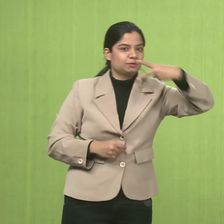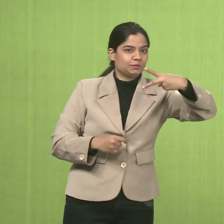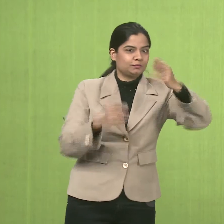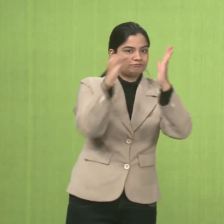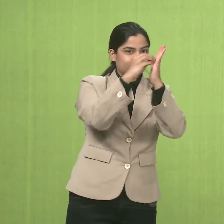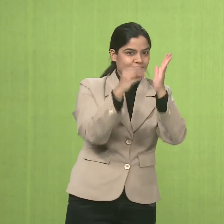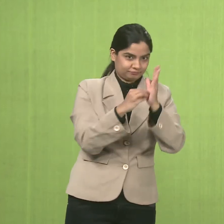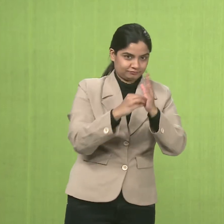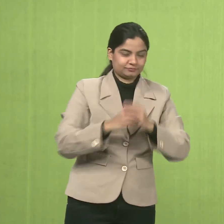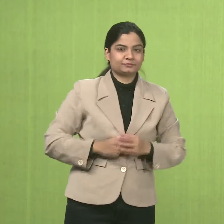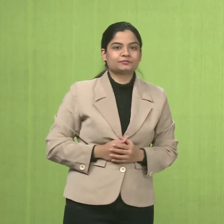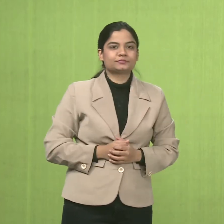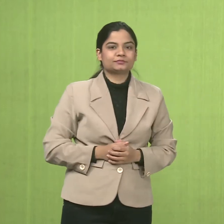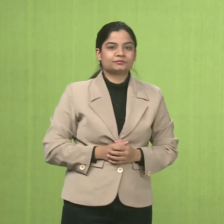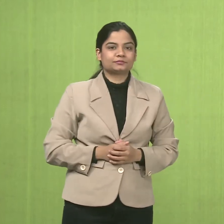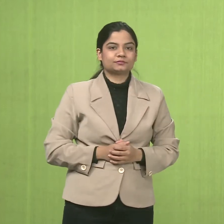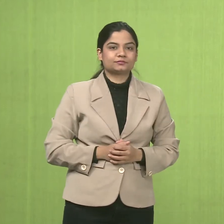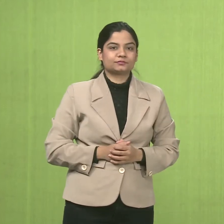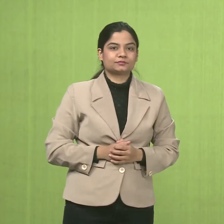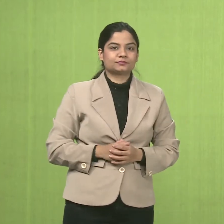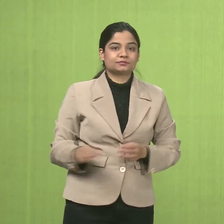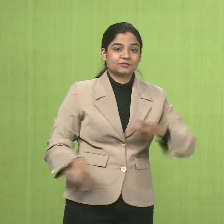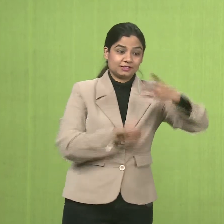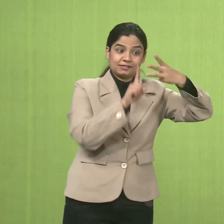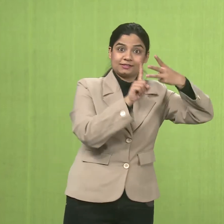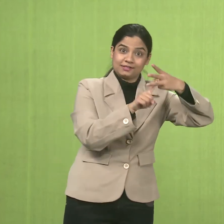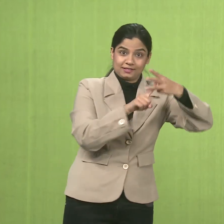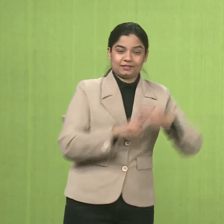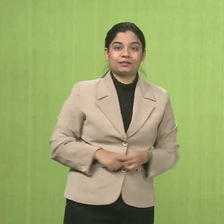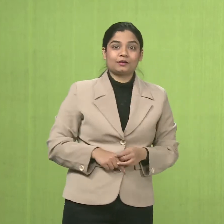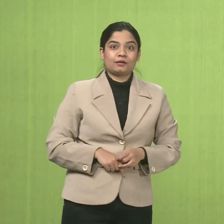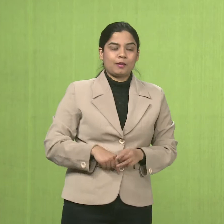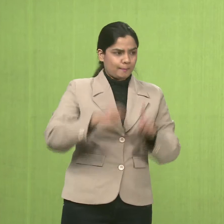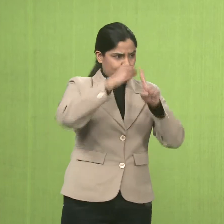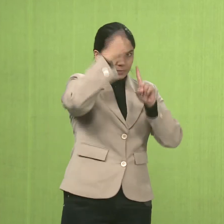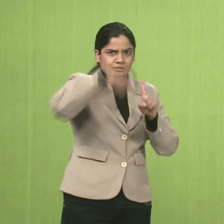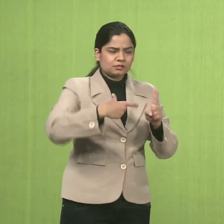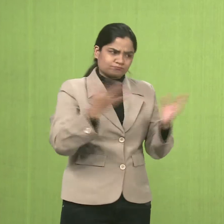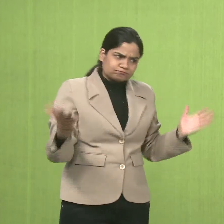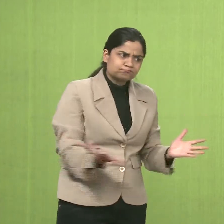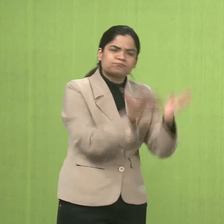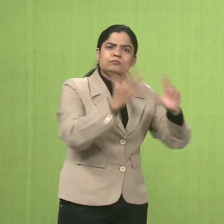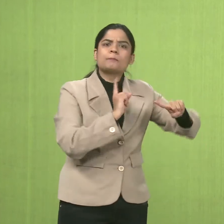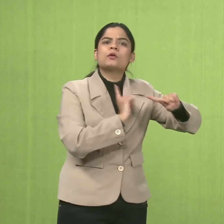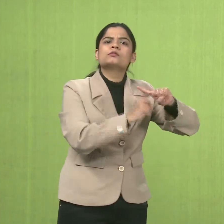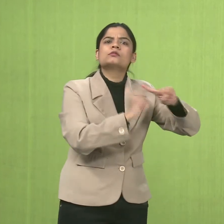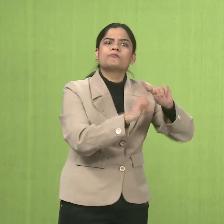examples of that, write down in your notebook. Third is positive peer